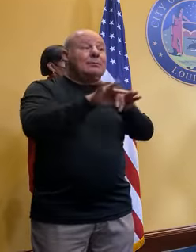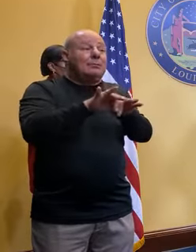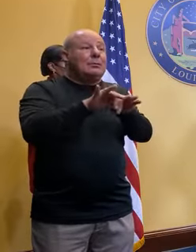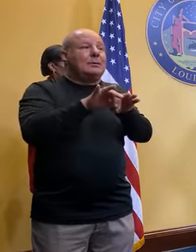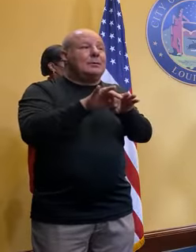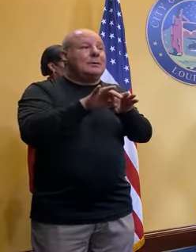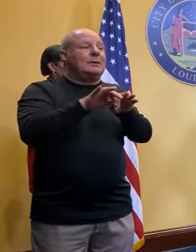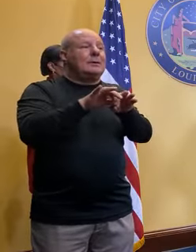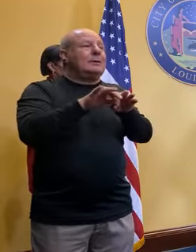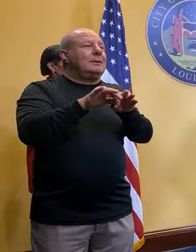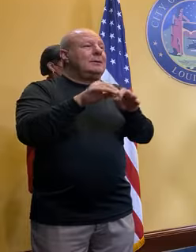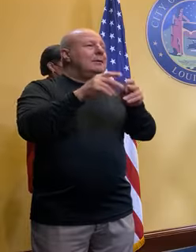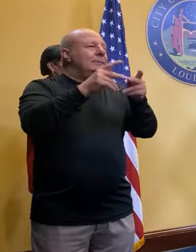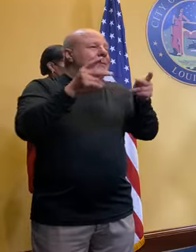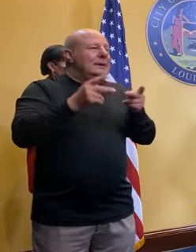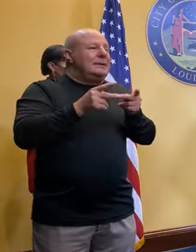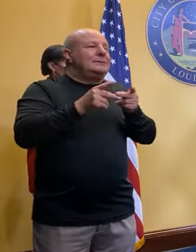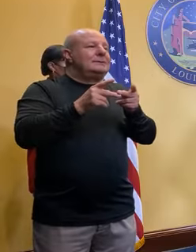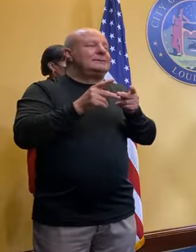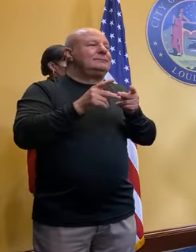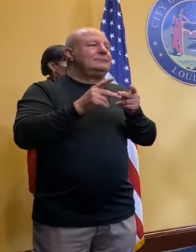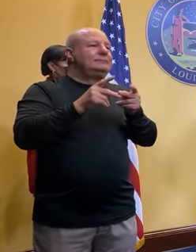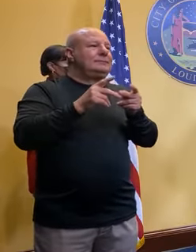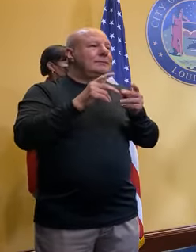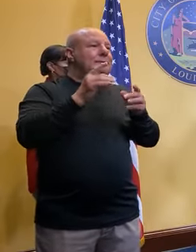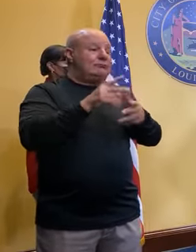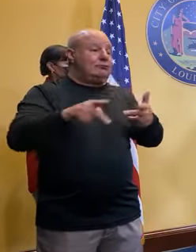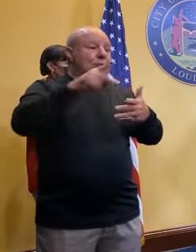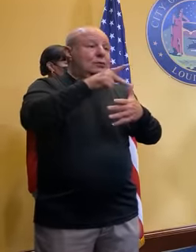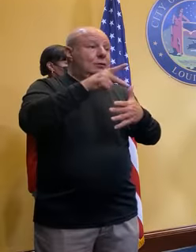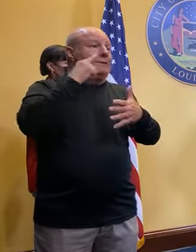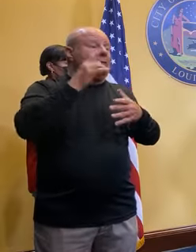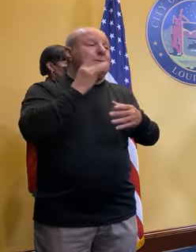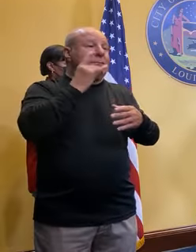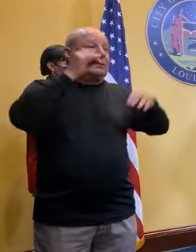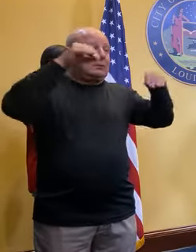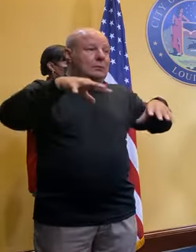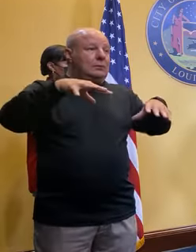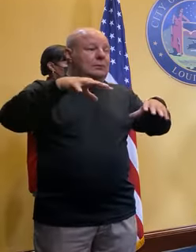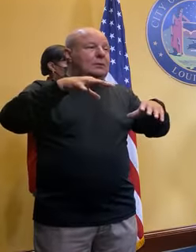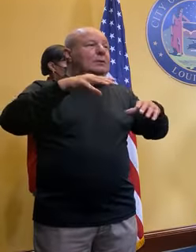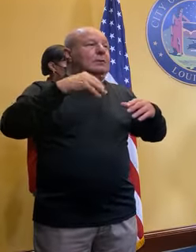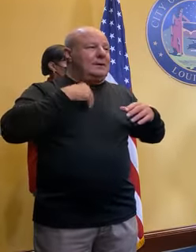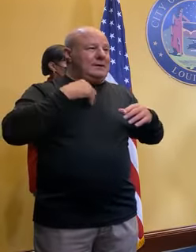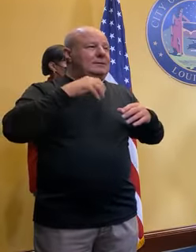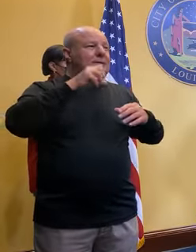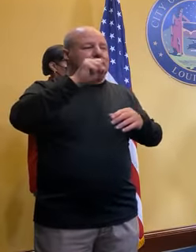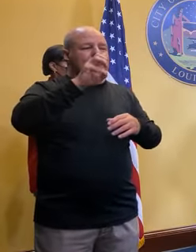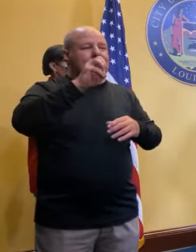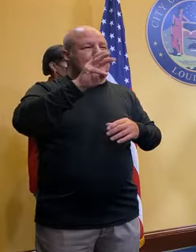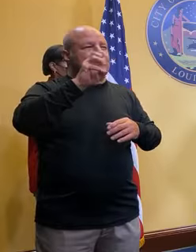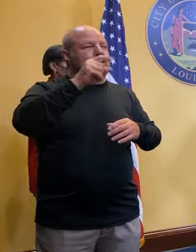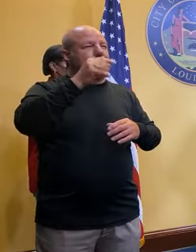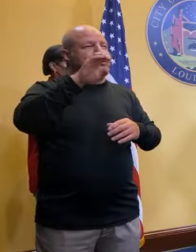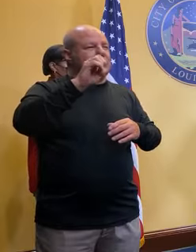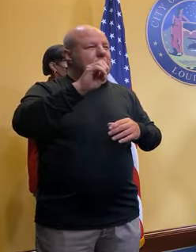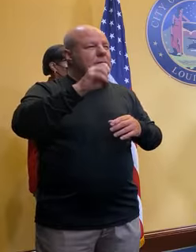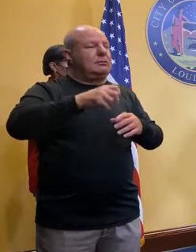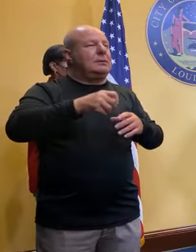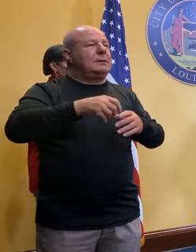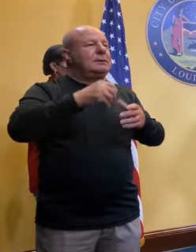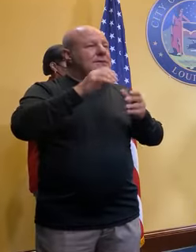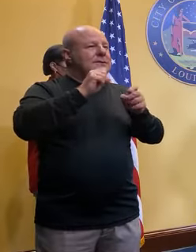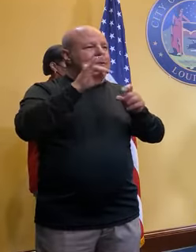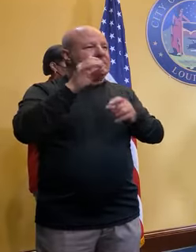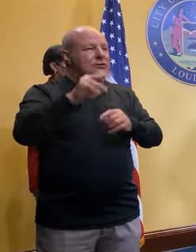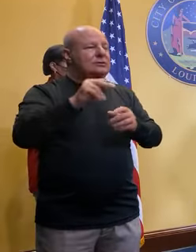power on, which includes our sewage lift stations. We have 83 sewage lift stations throughout the city. 73 of them lost power. As of this morning,